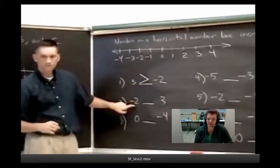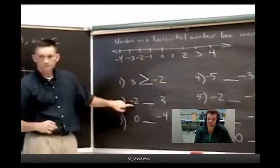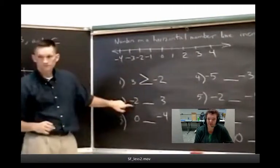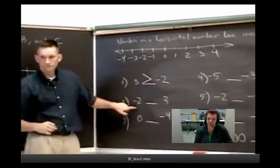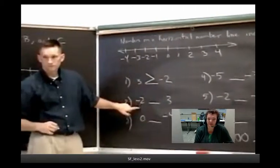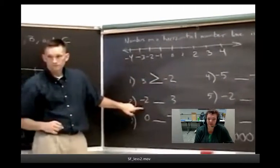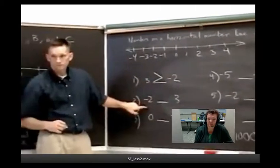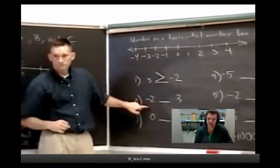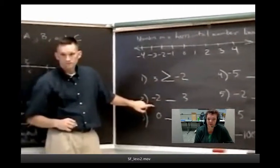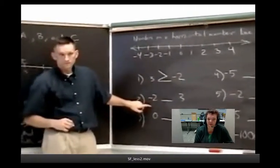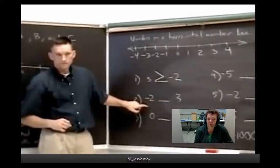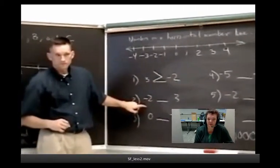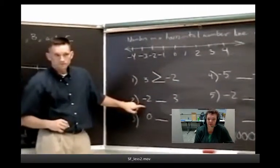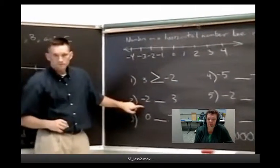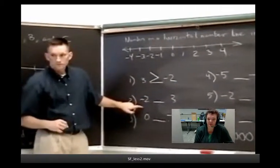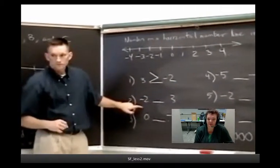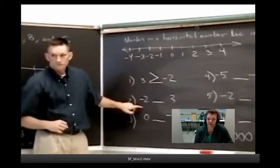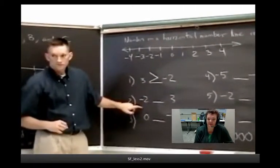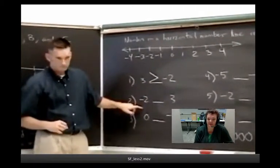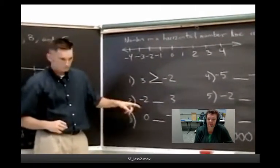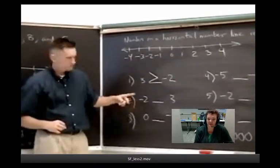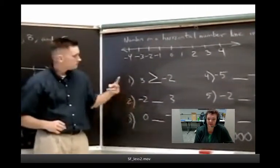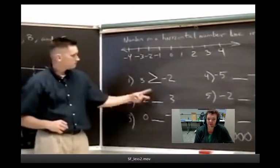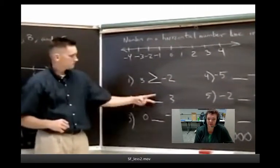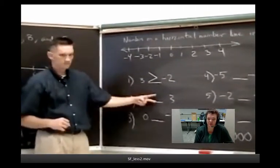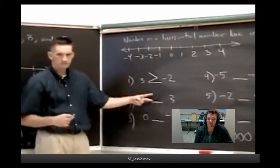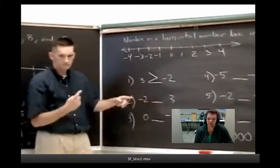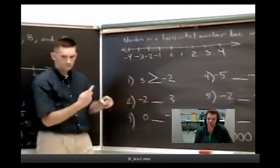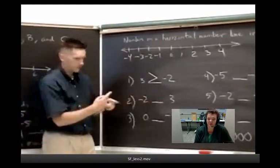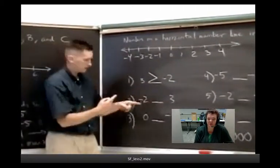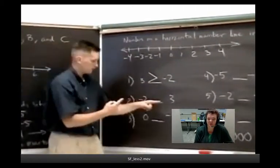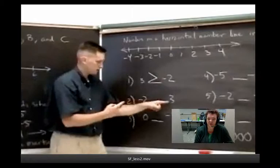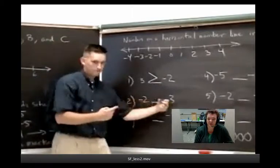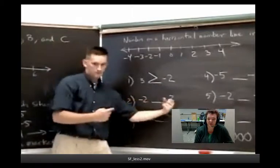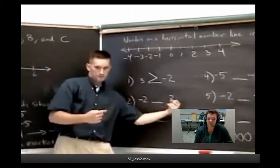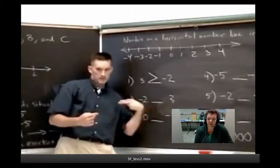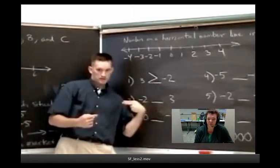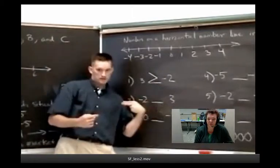down to the smaller number. How about this one? -2